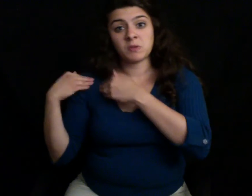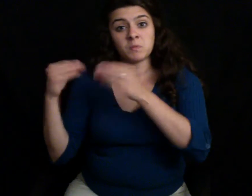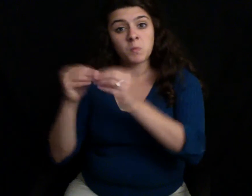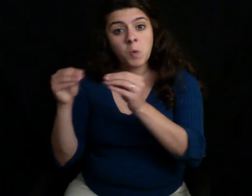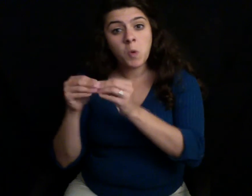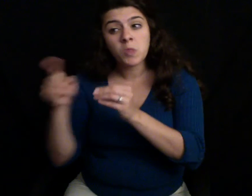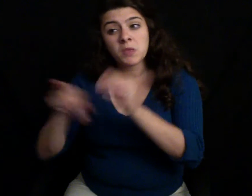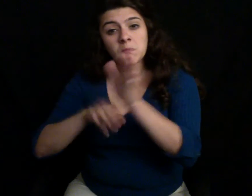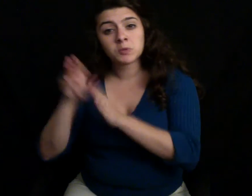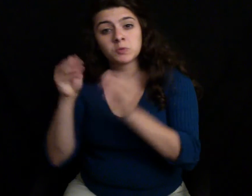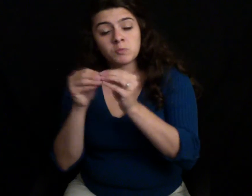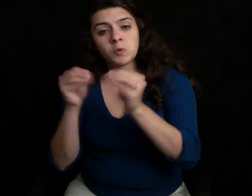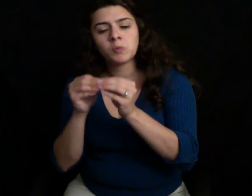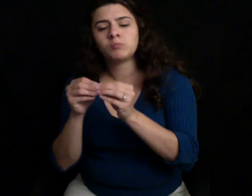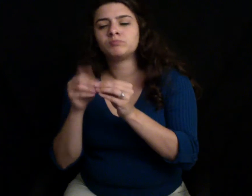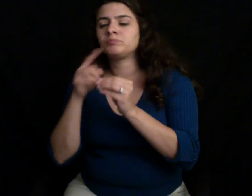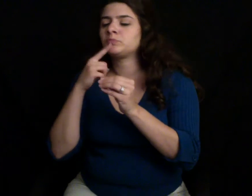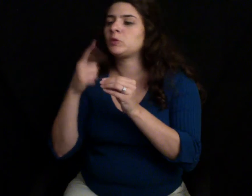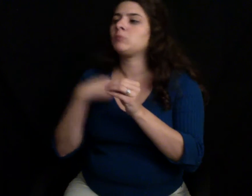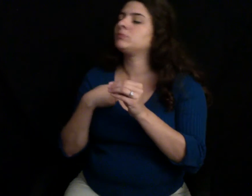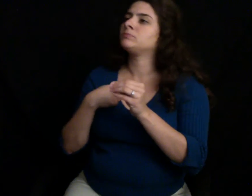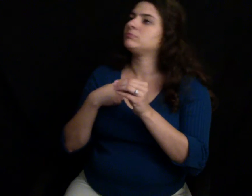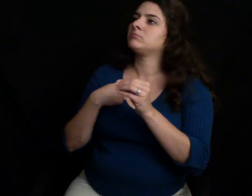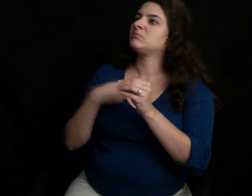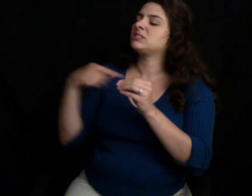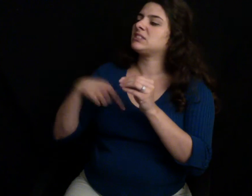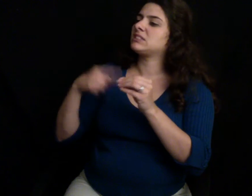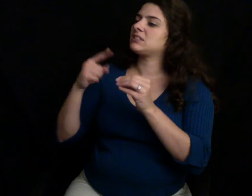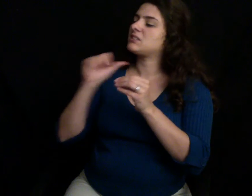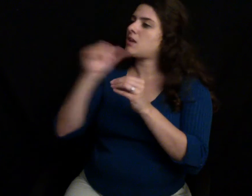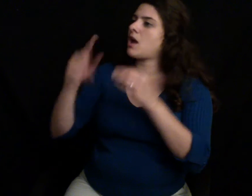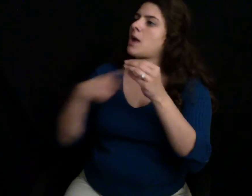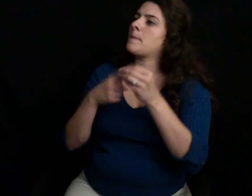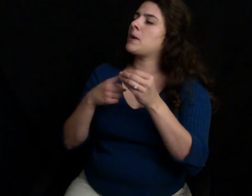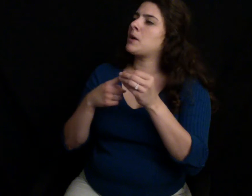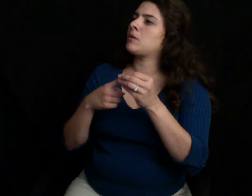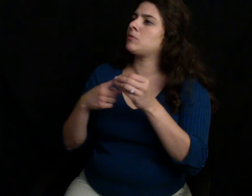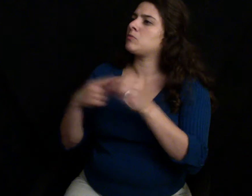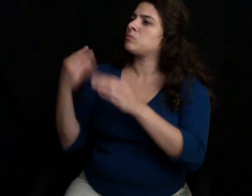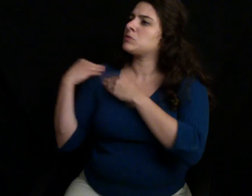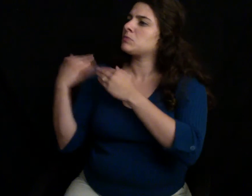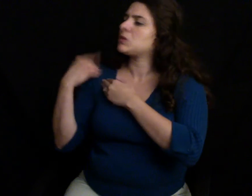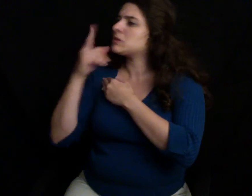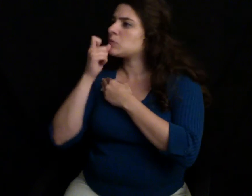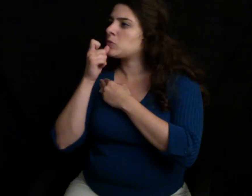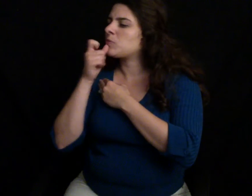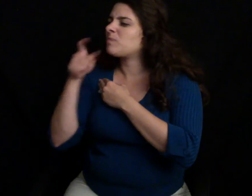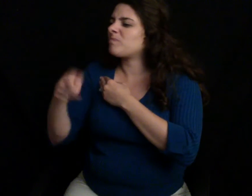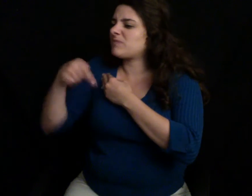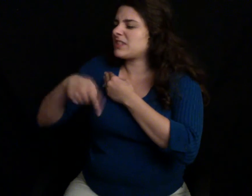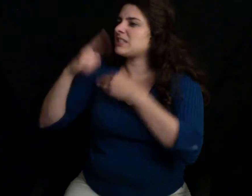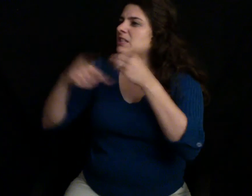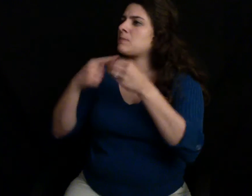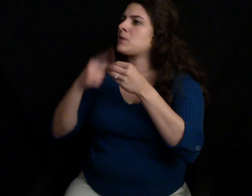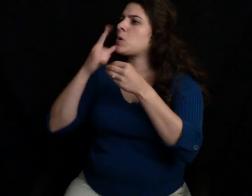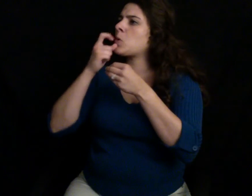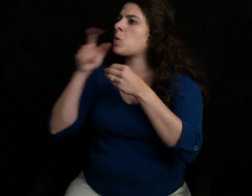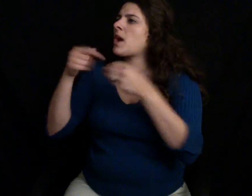responsibility when it comes to this decision. It's about your heart. It's about who's strong enough to stand up to these doctors and tell them yes or no, to make